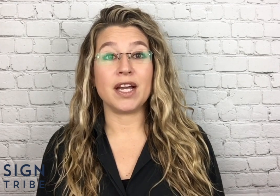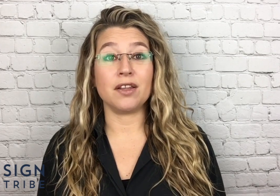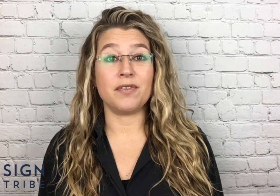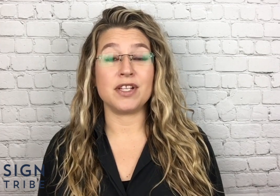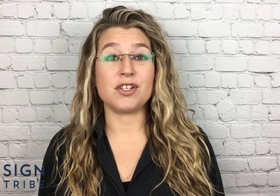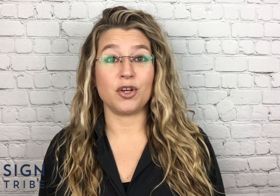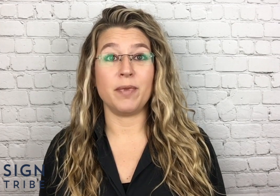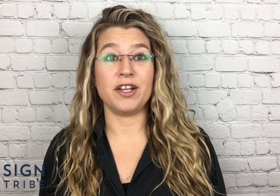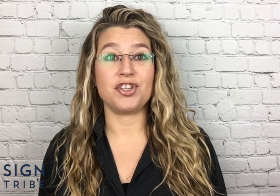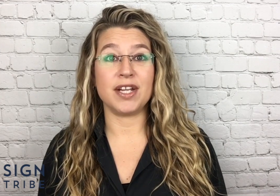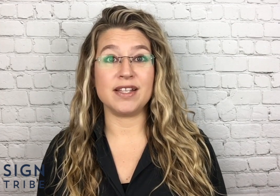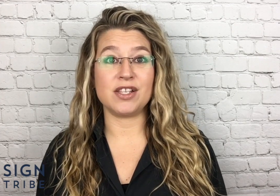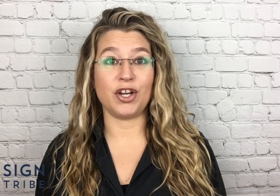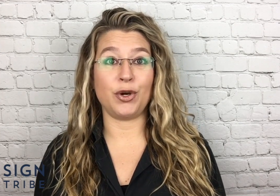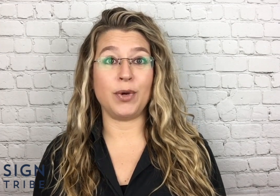love it so much. And so